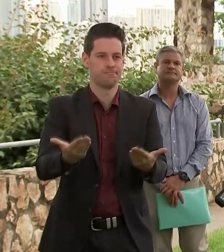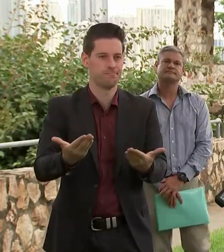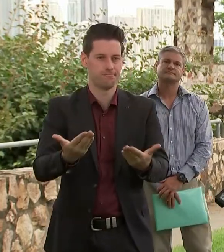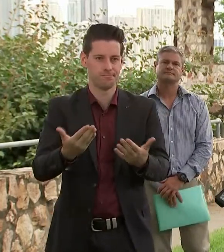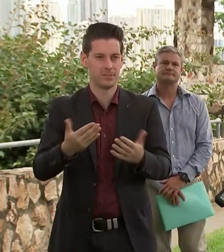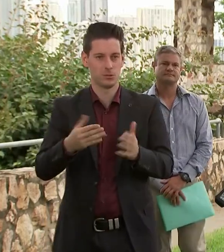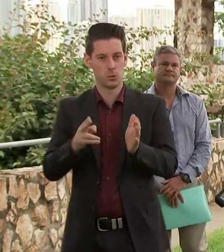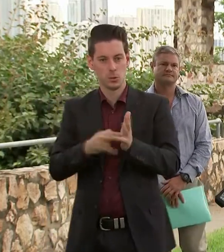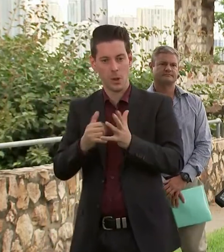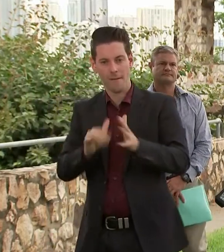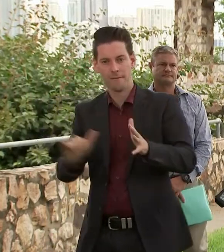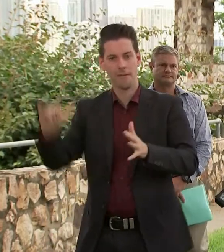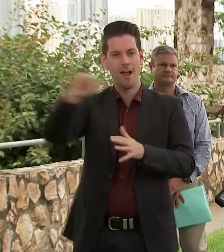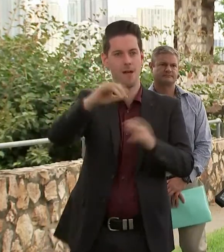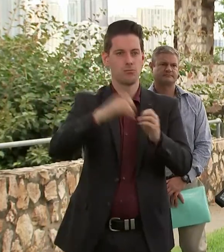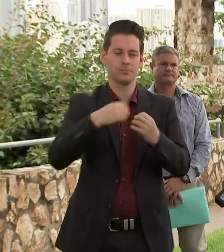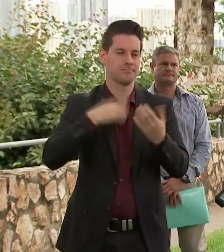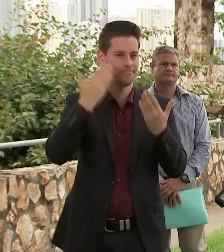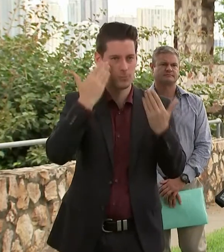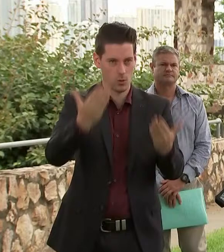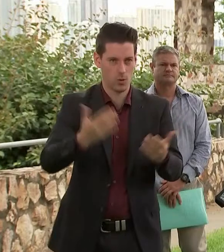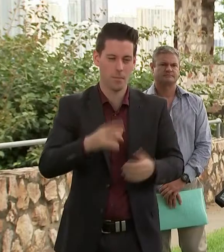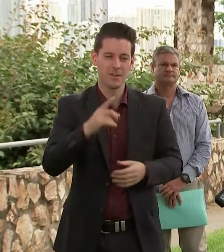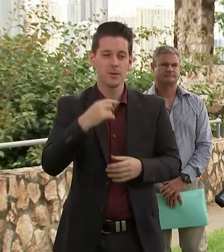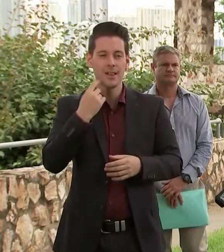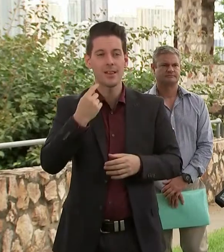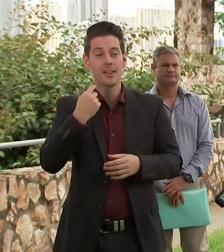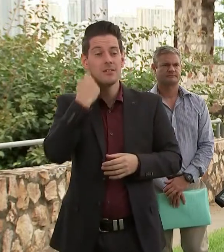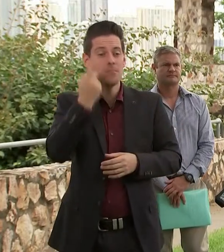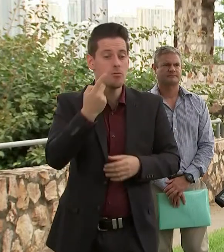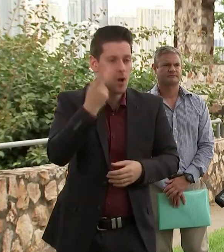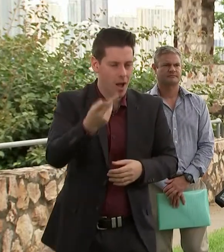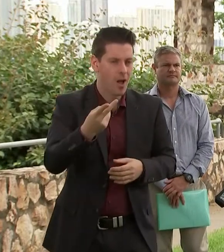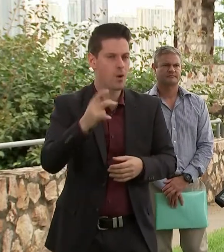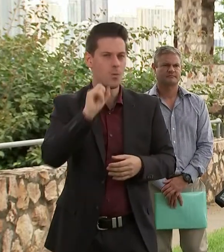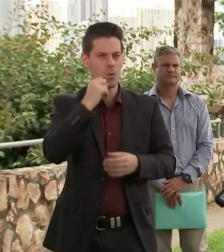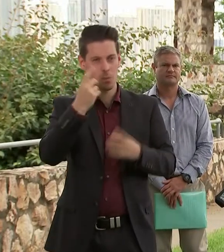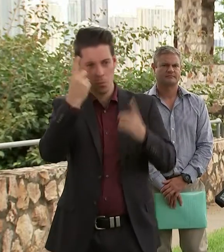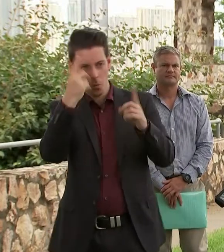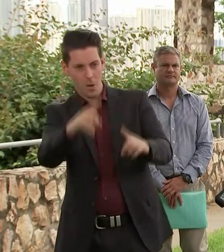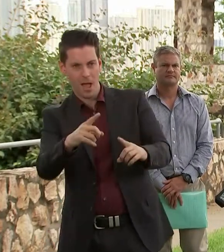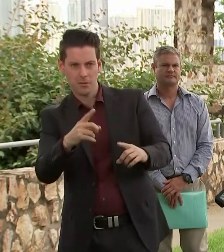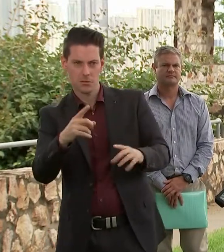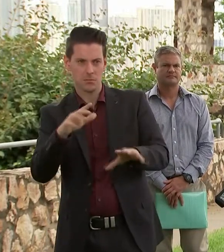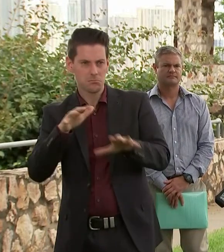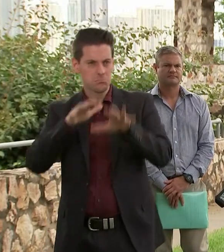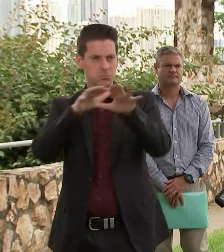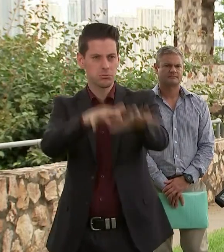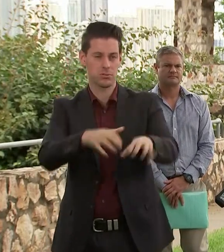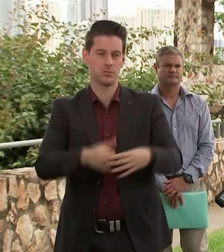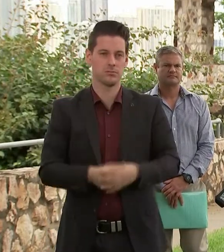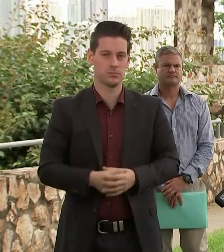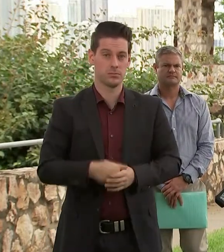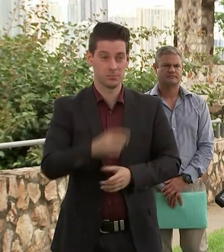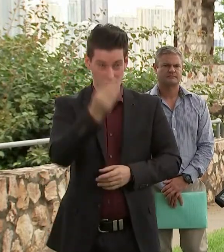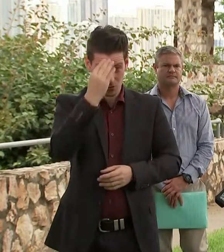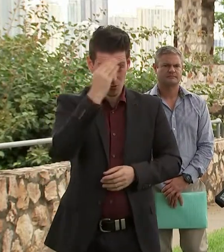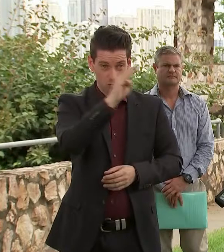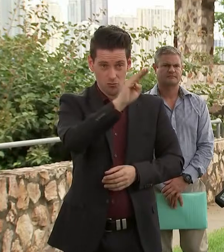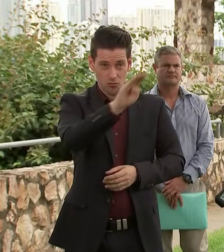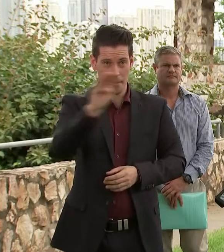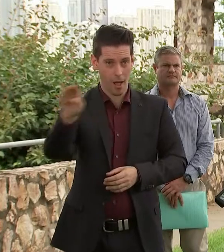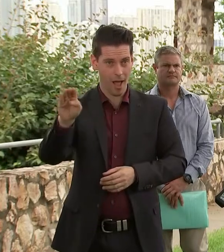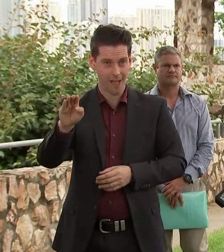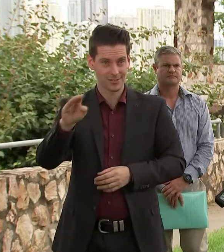better sense, when people will move. Can I ask people that you cannot come to the border